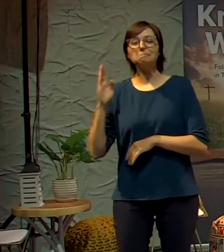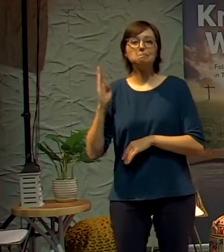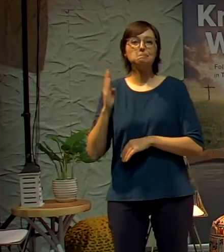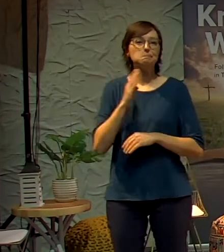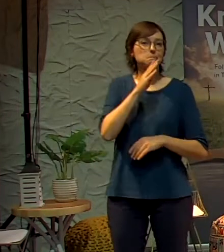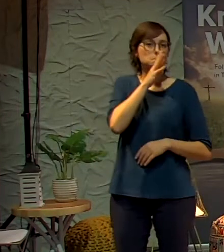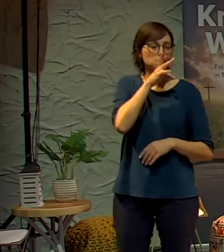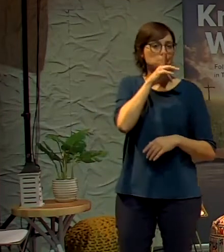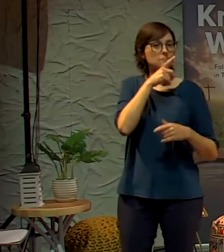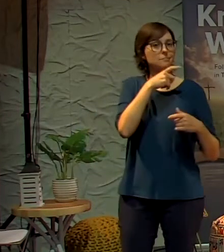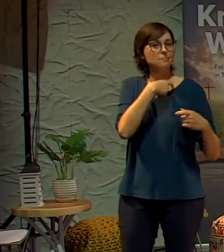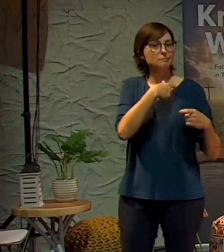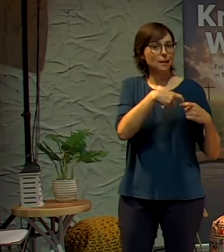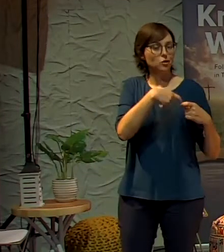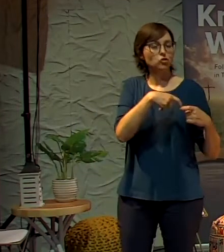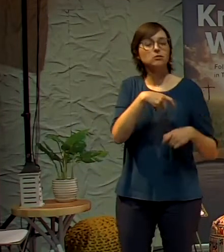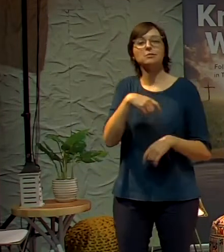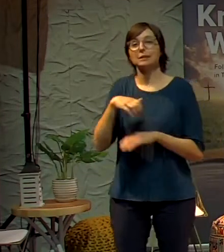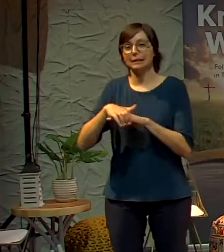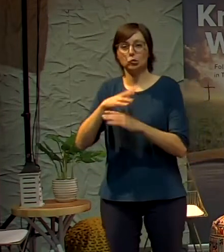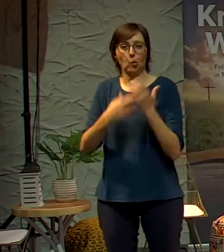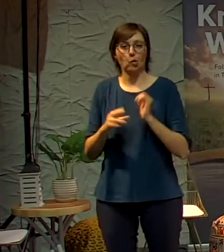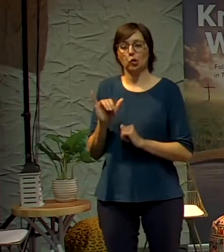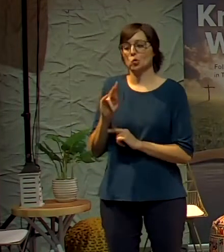because, you know, Eunice's family is all Spanish speaking, right?